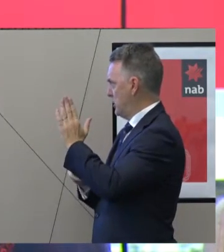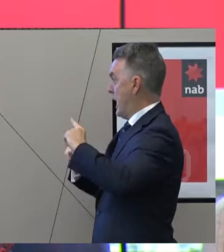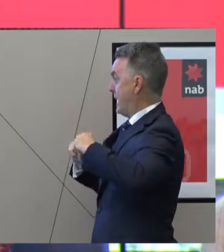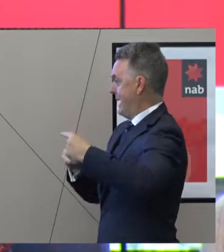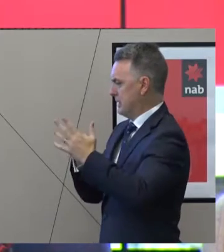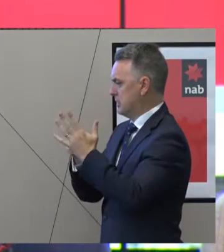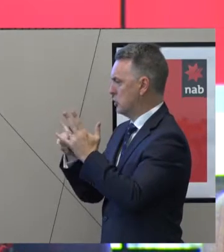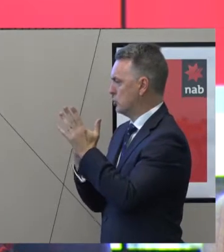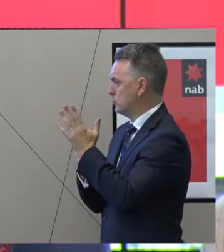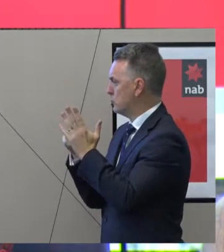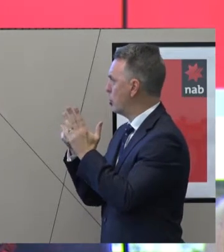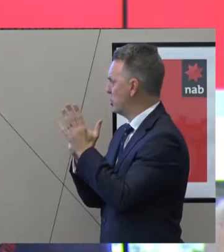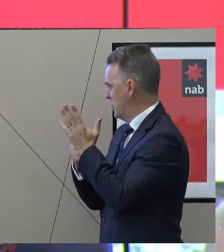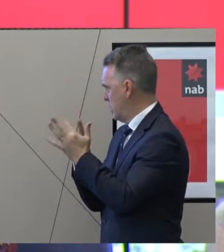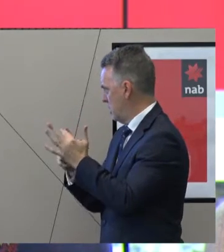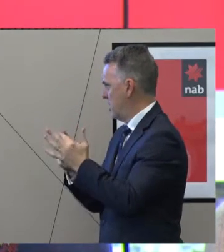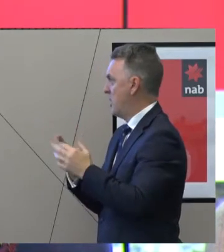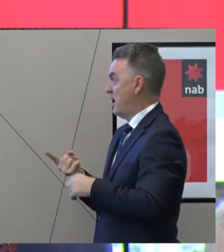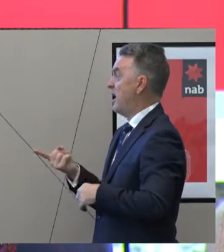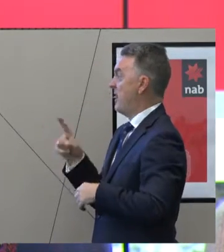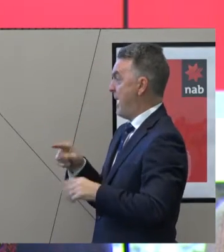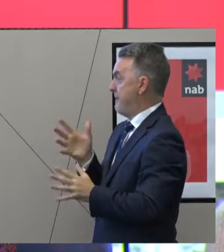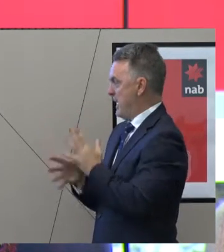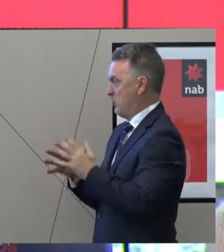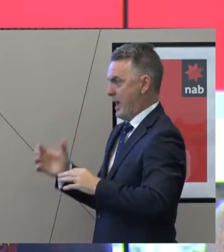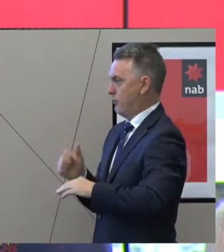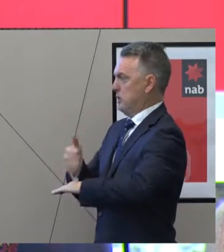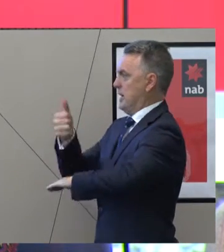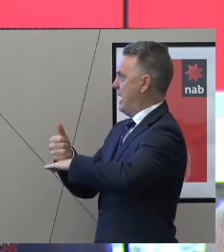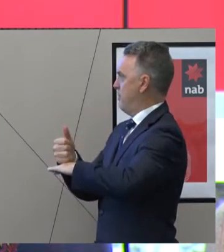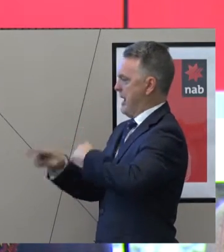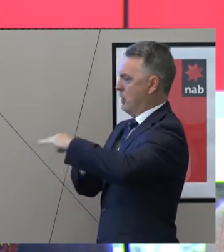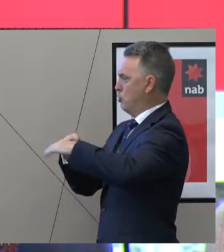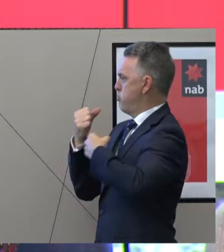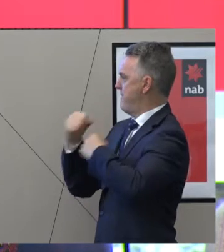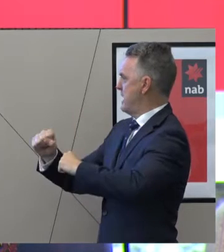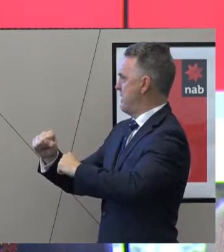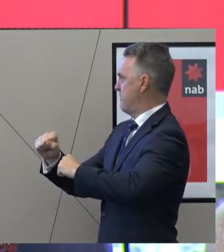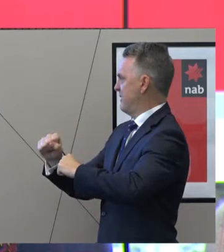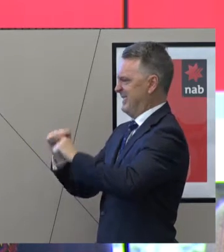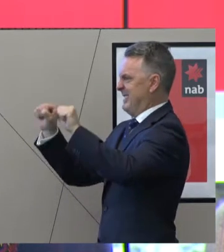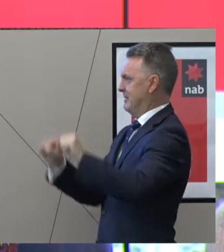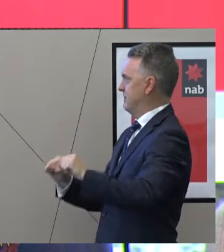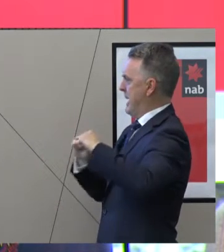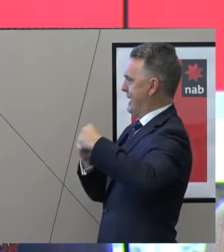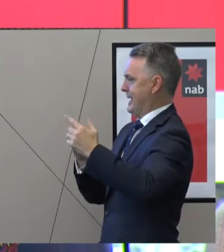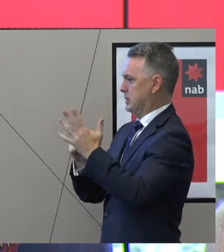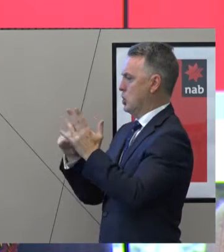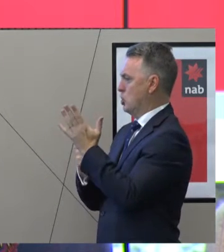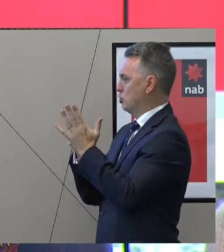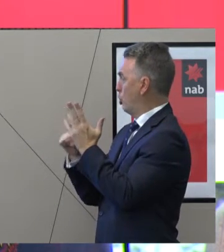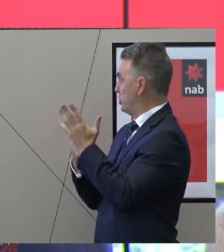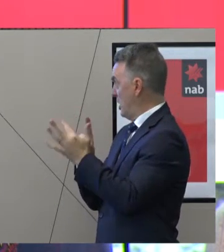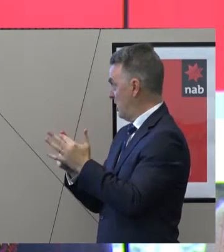Torture and were thus forced to set up a national preventative mechanism for torture that could kind of help